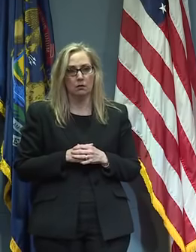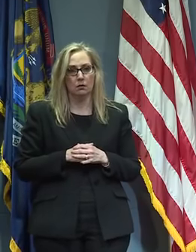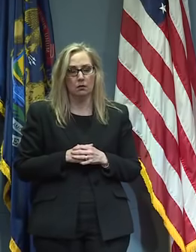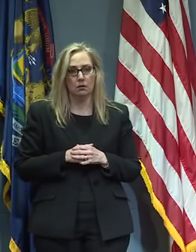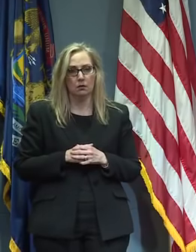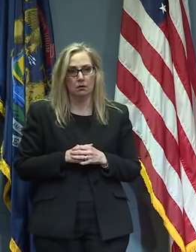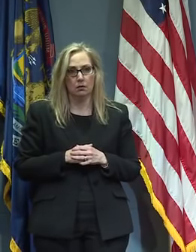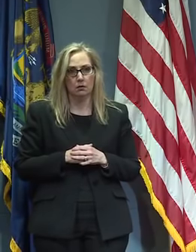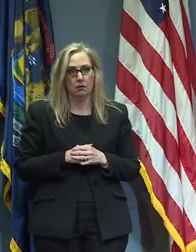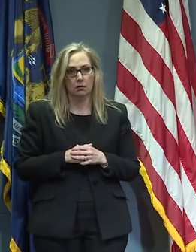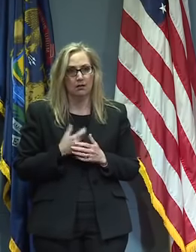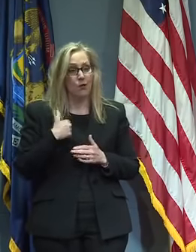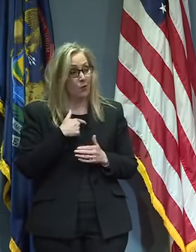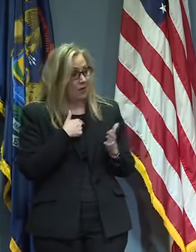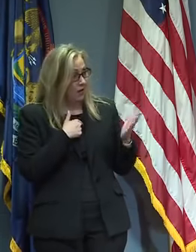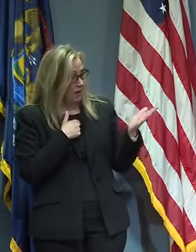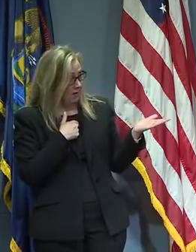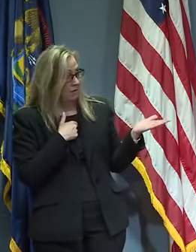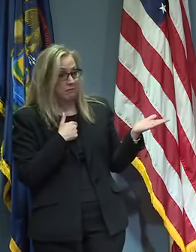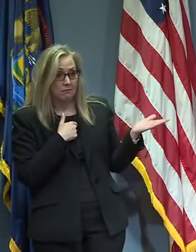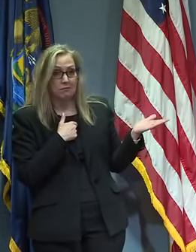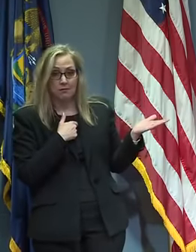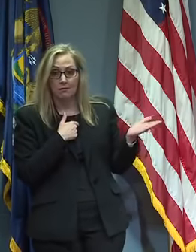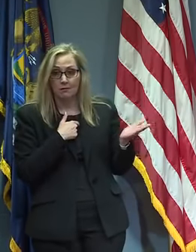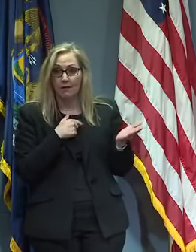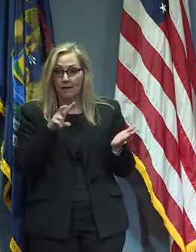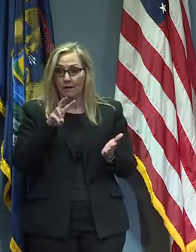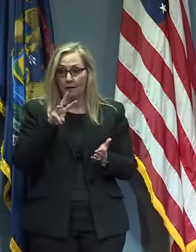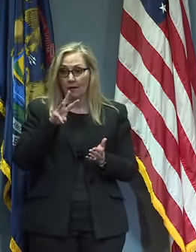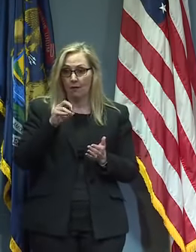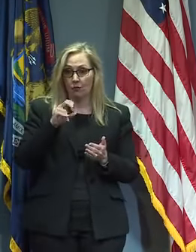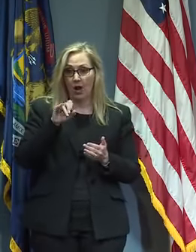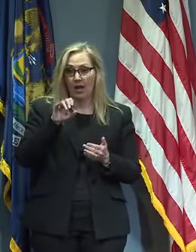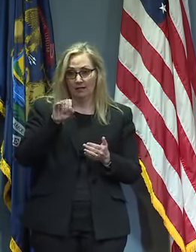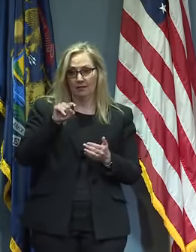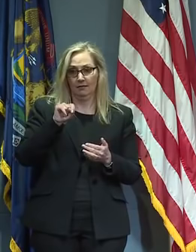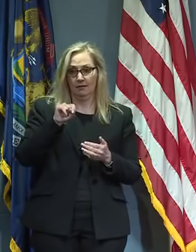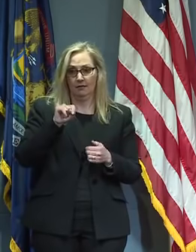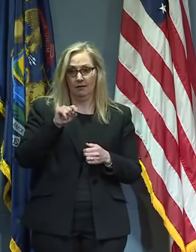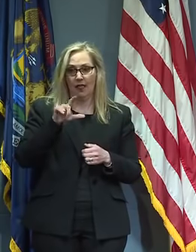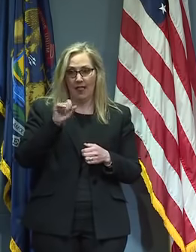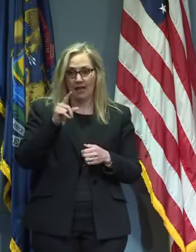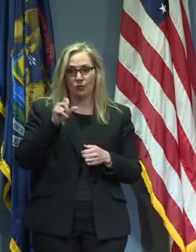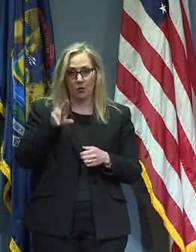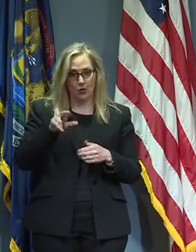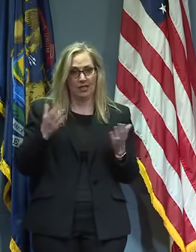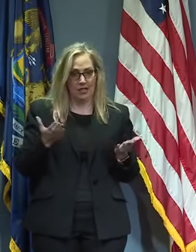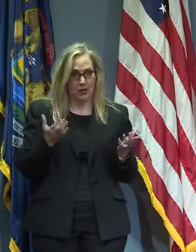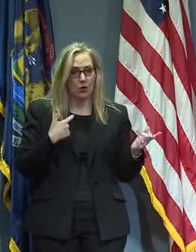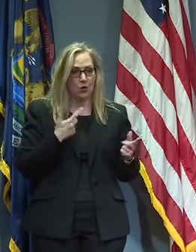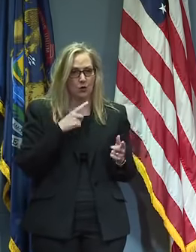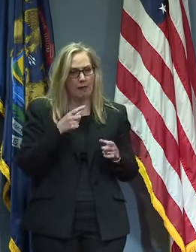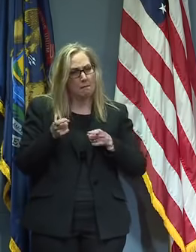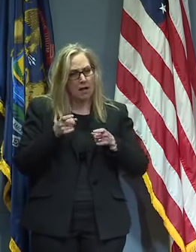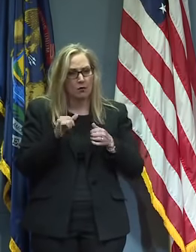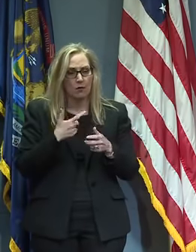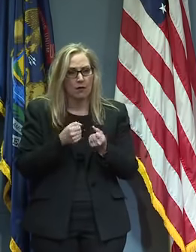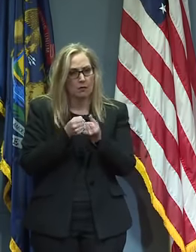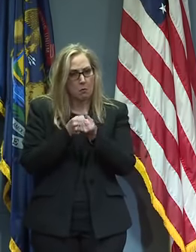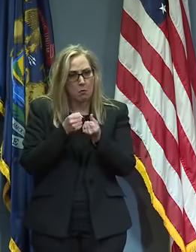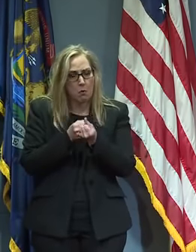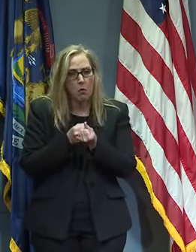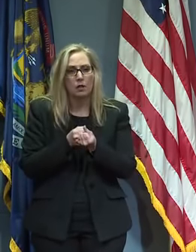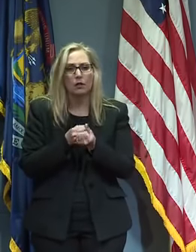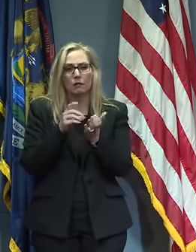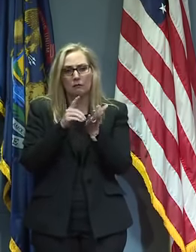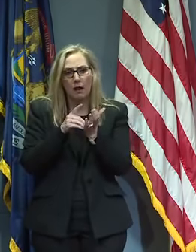we've got Wright Lasser here, who was in the midst of it, managed through it, supporting the nurses and the doctors in the